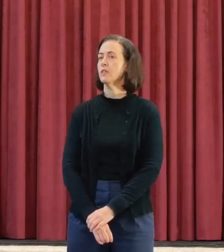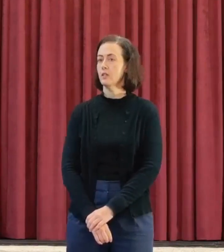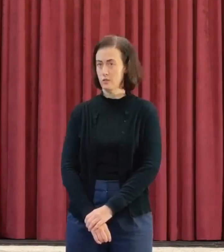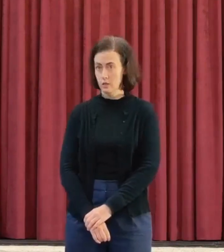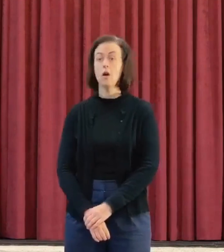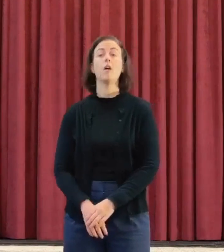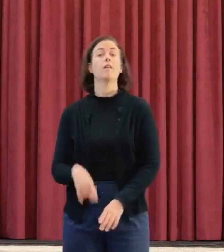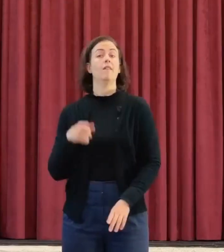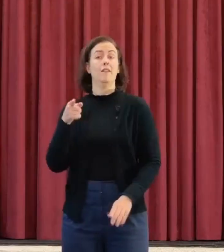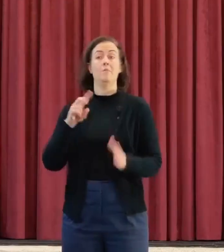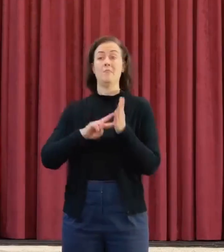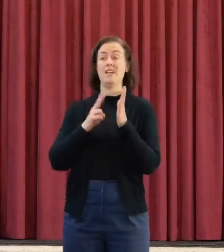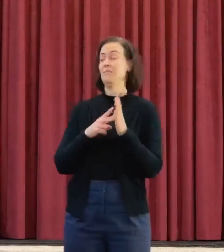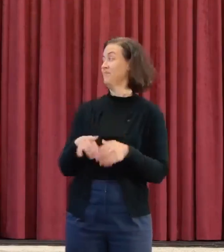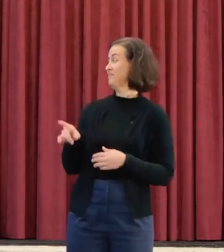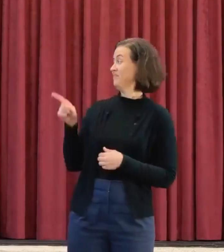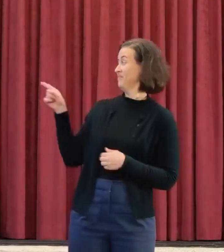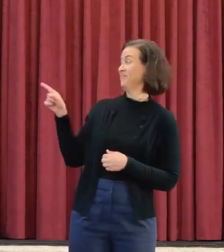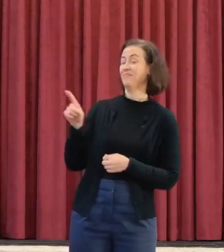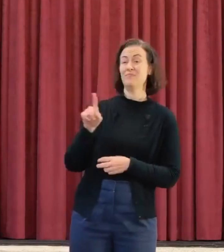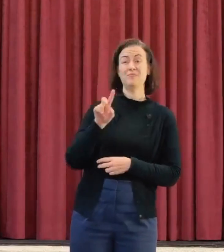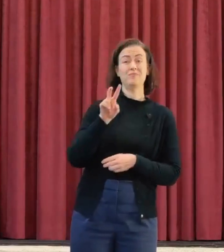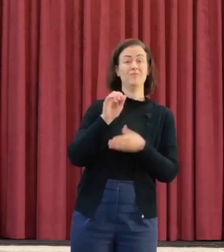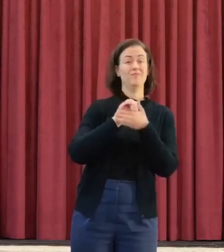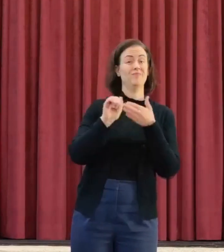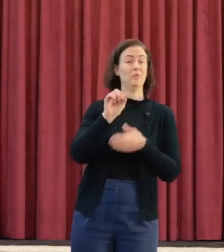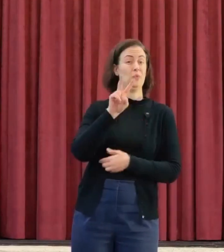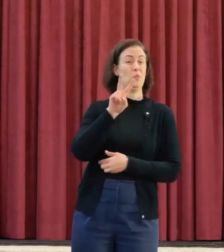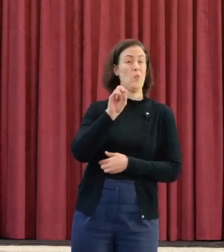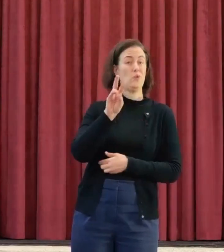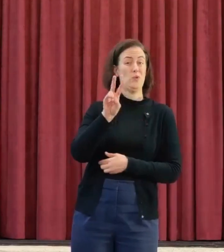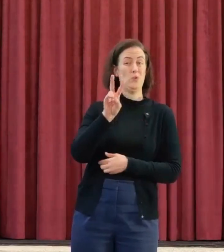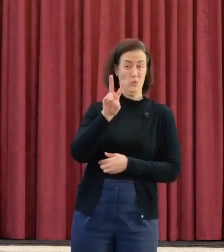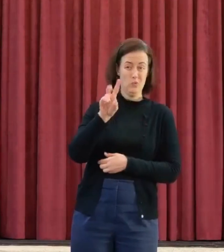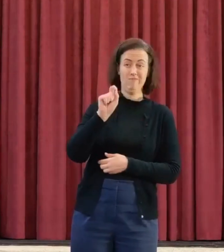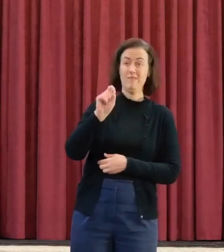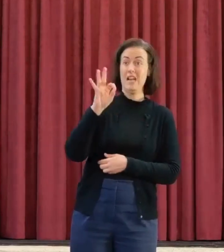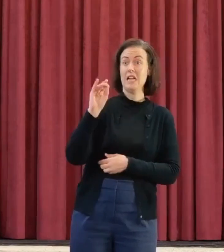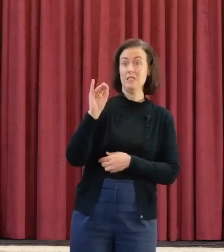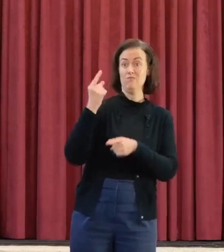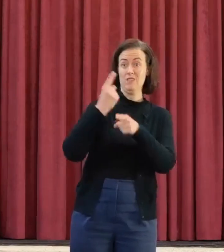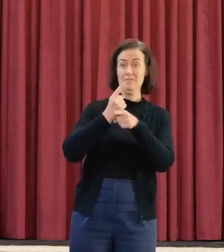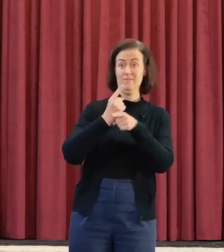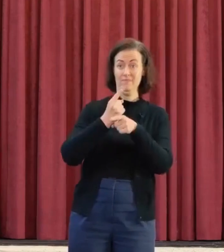So you're talking about these $202.90?